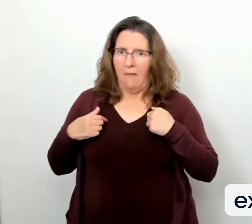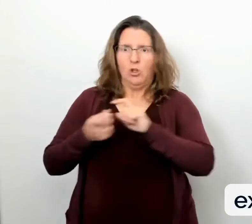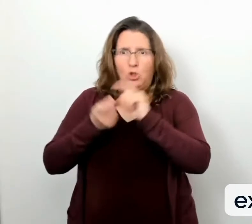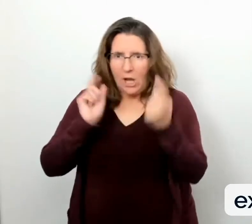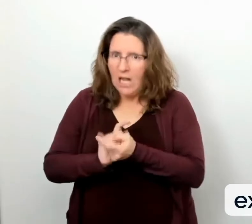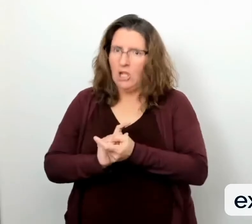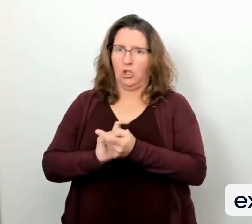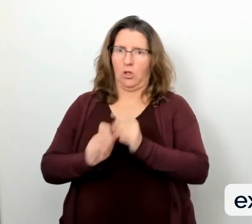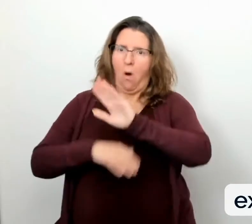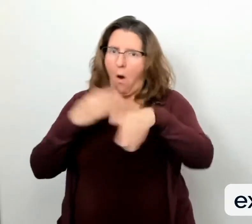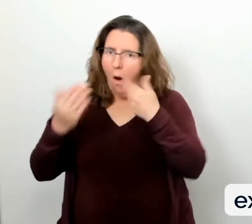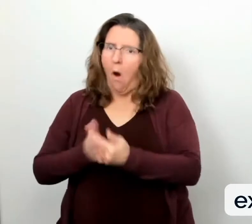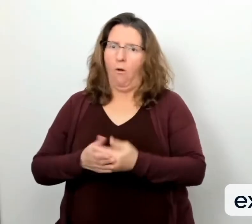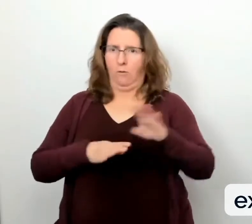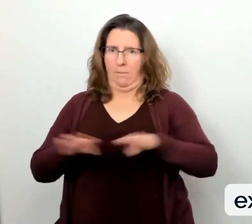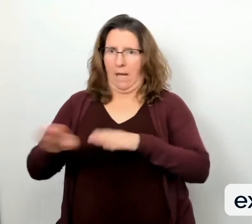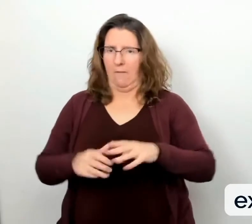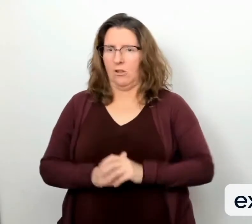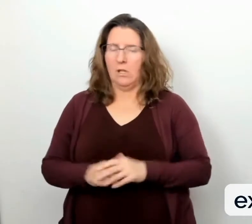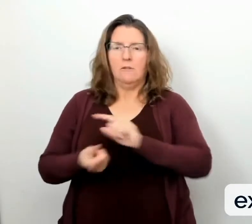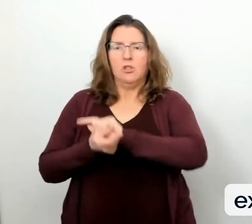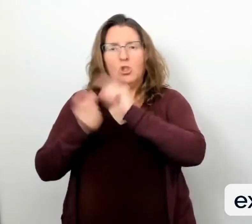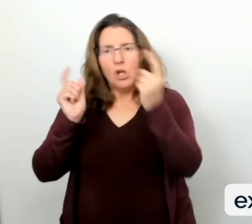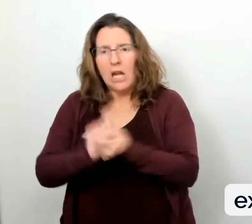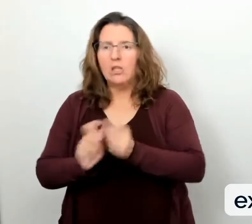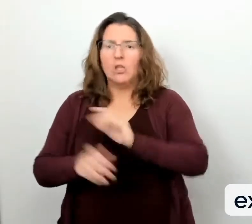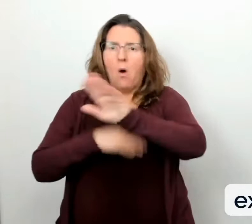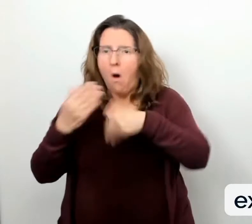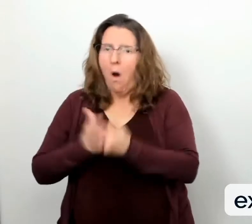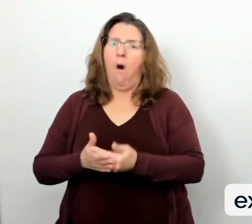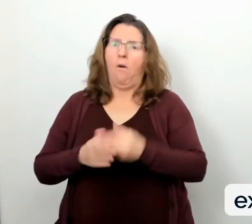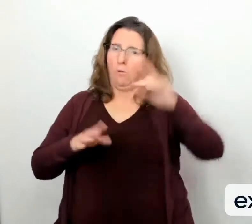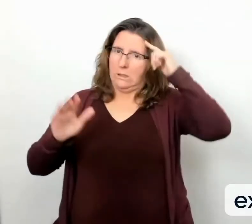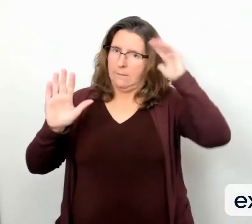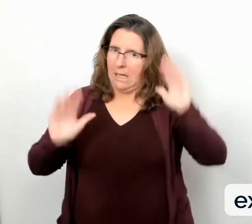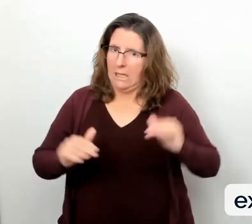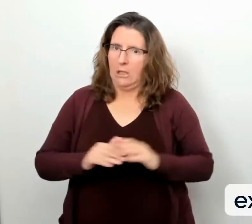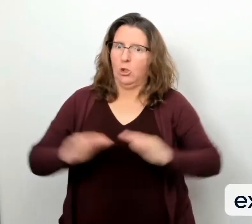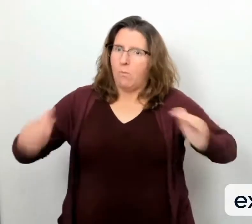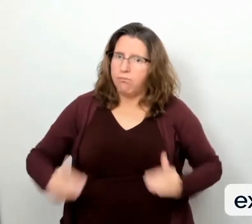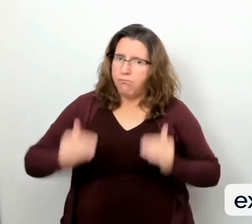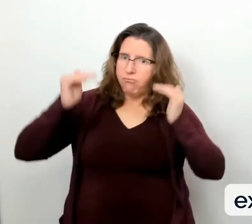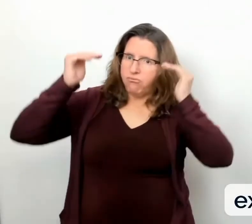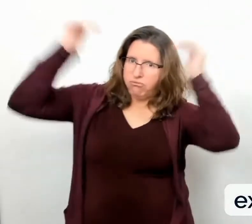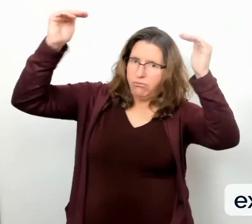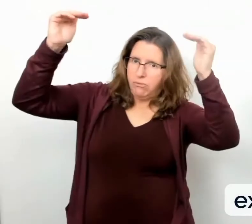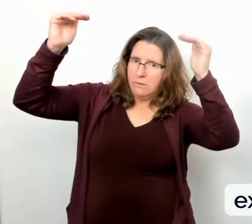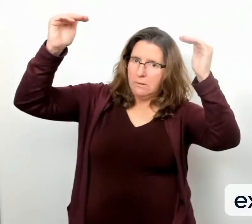because now he was faced with high expectations, which over time led to a turnaround in all of his